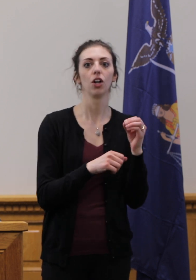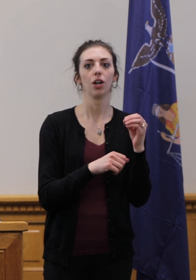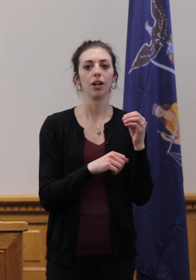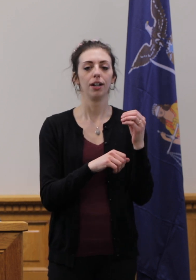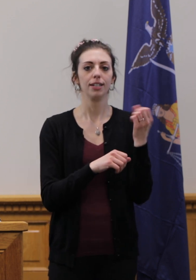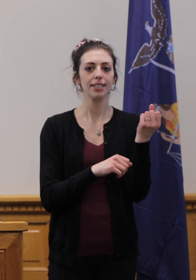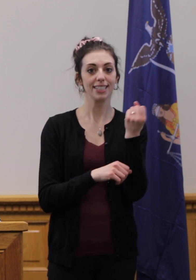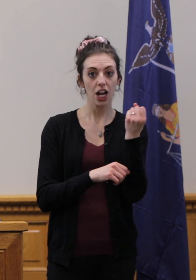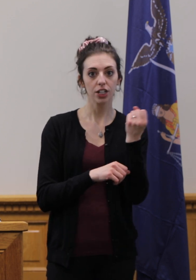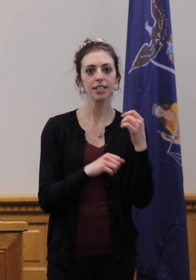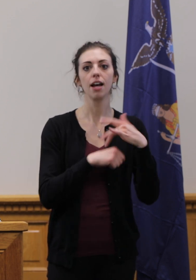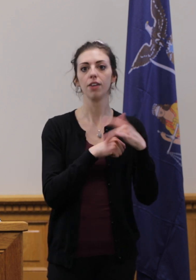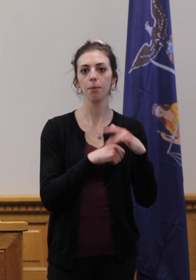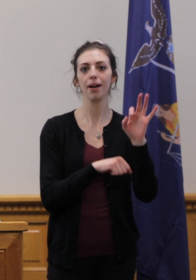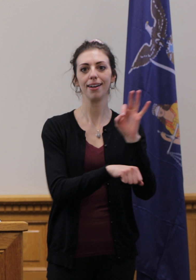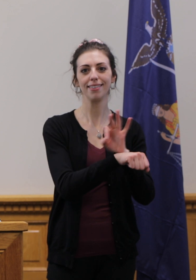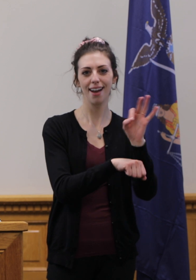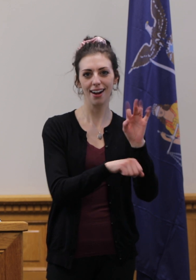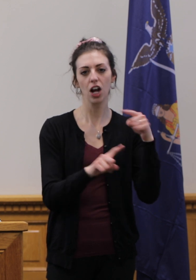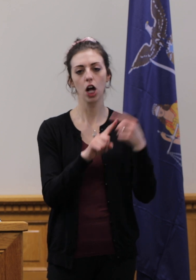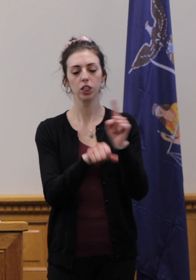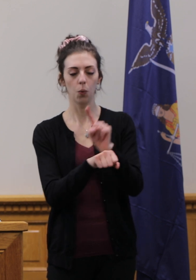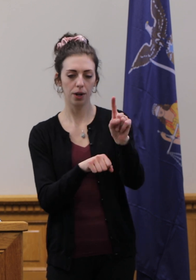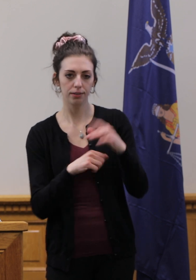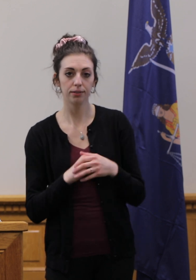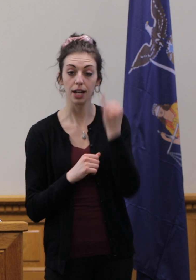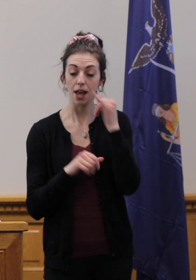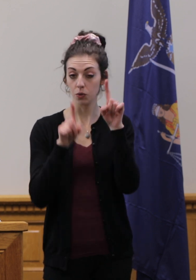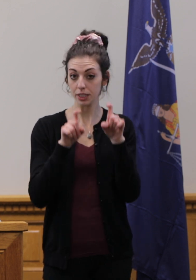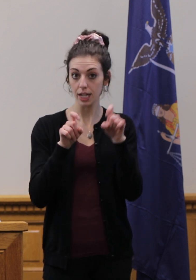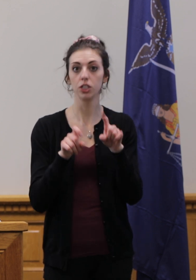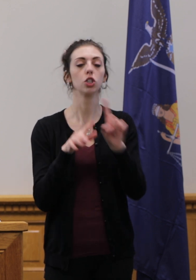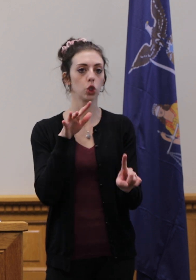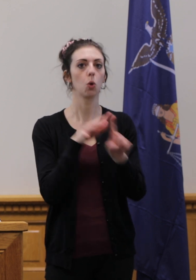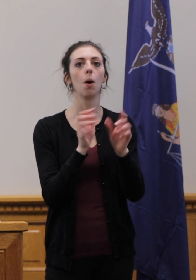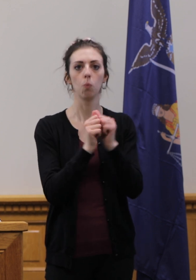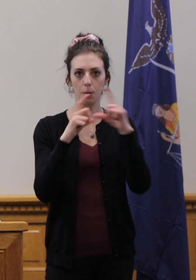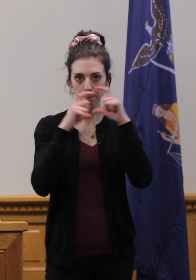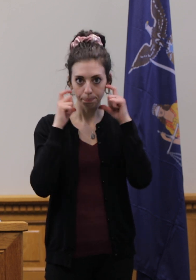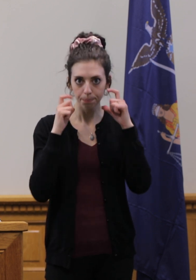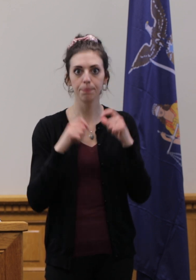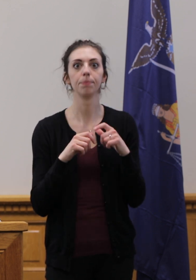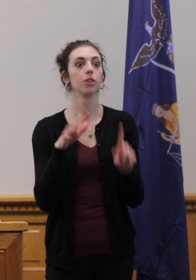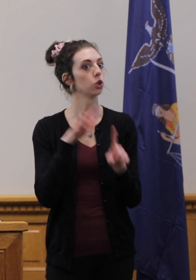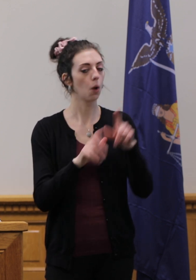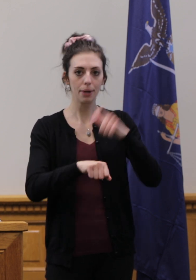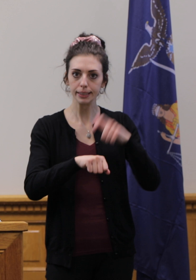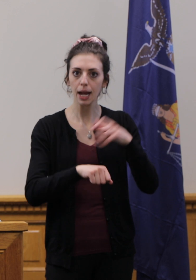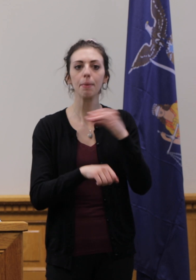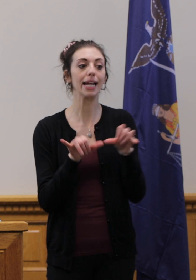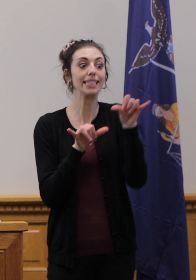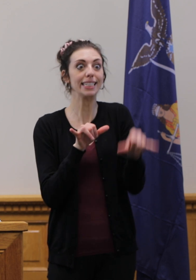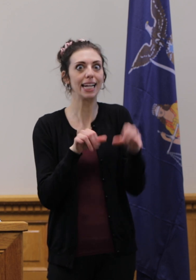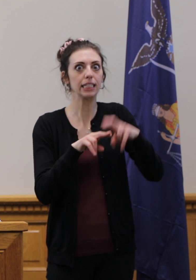on Saturdays. Those being tested should wear a mask to the clinic, arrive on time, and remain in their vehicle until they have received